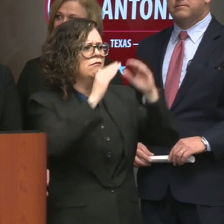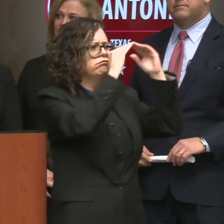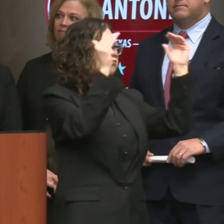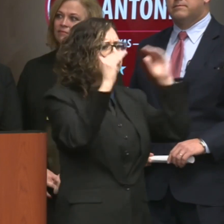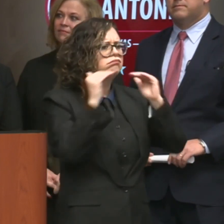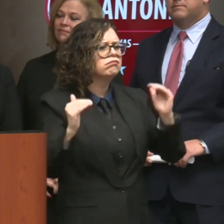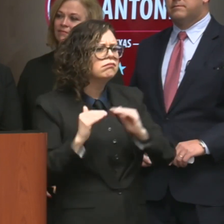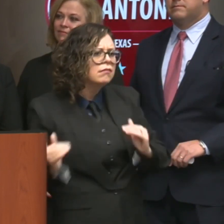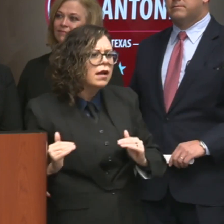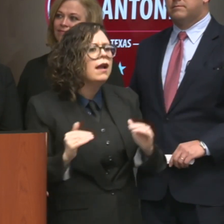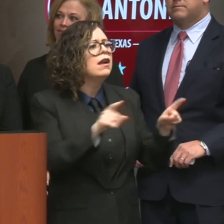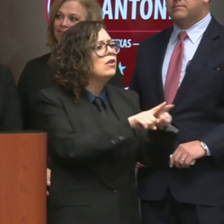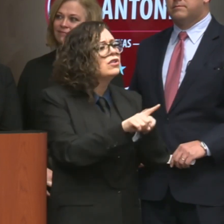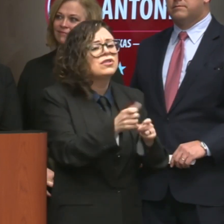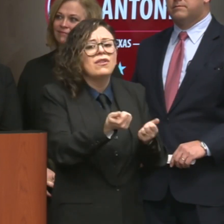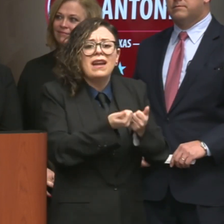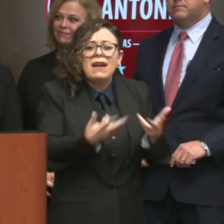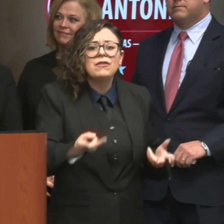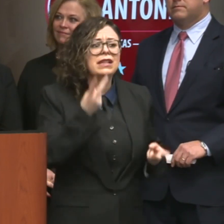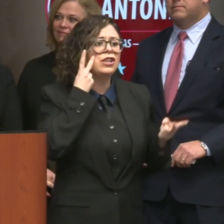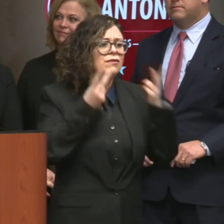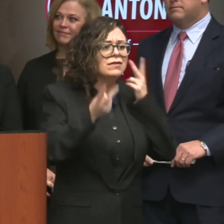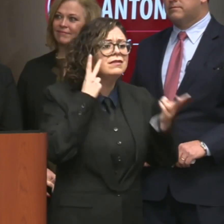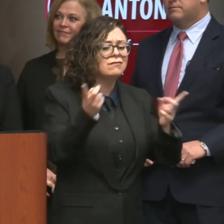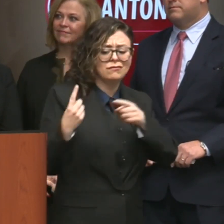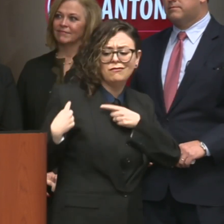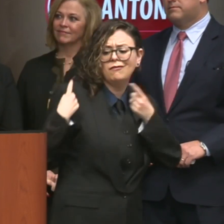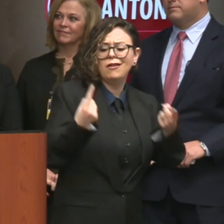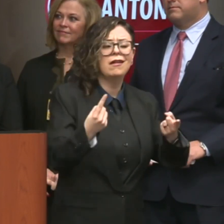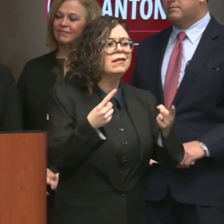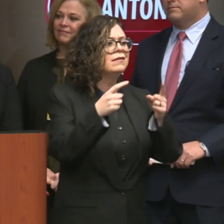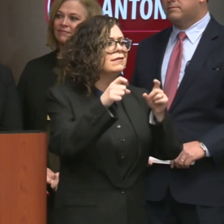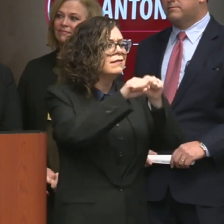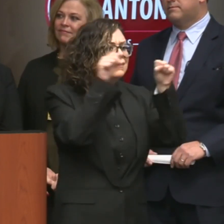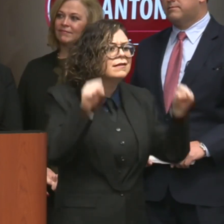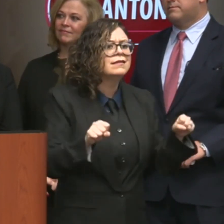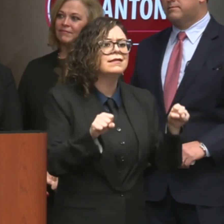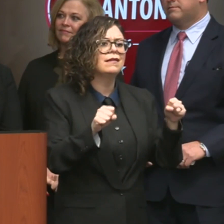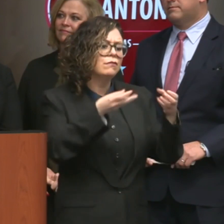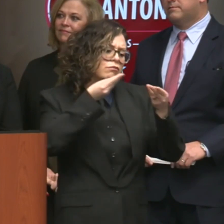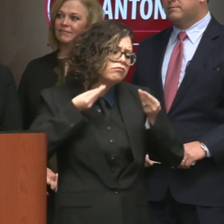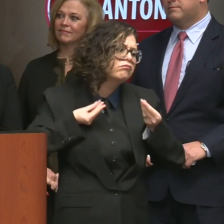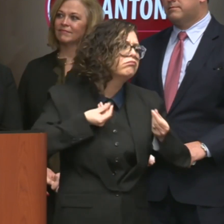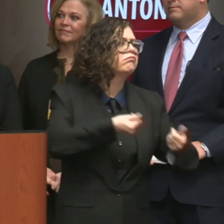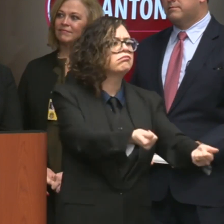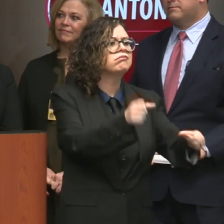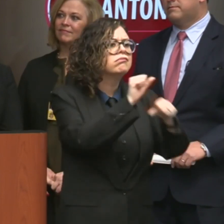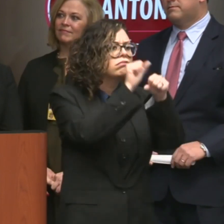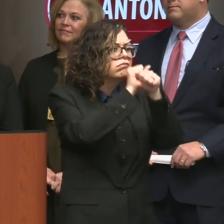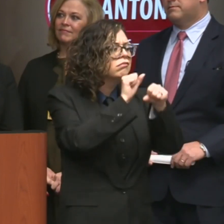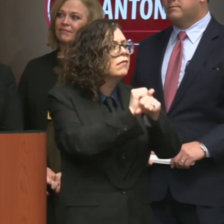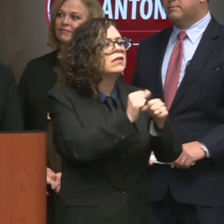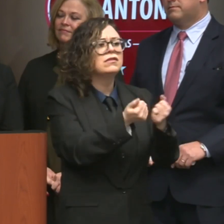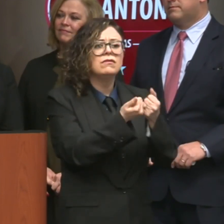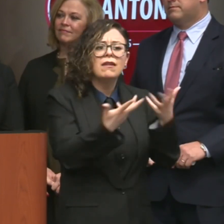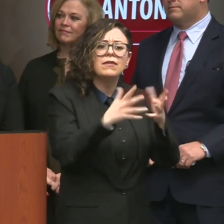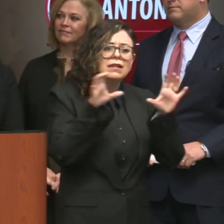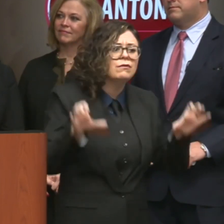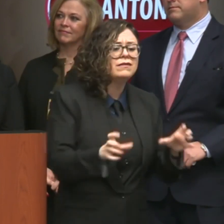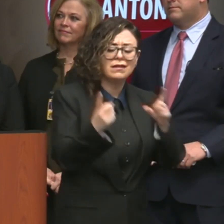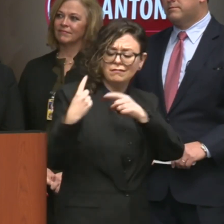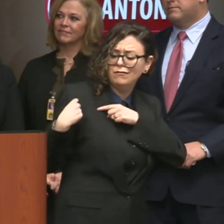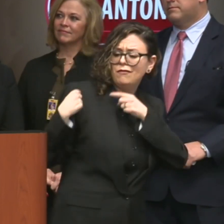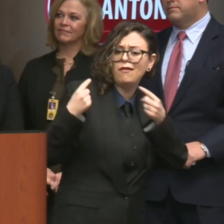what you see in front of you is that system working exactly as planned. So the steps that have been taken and the actions that have been taken